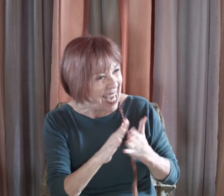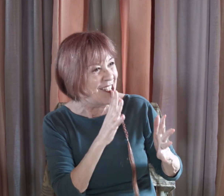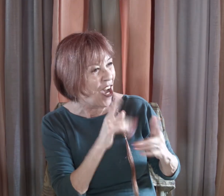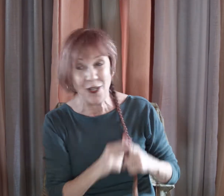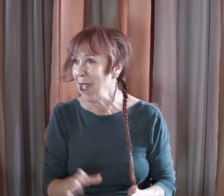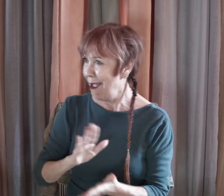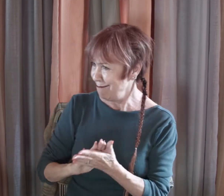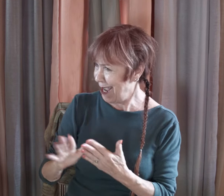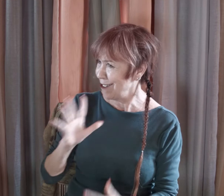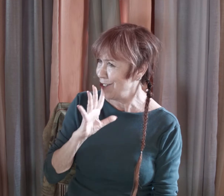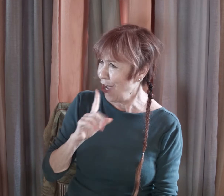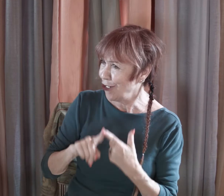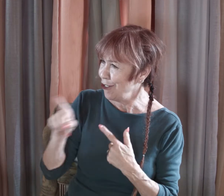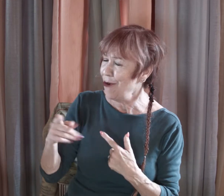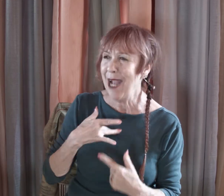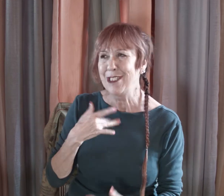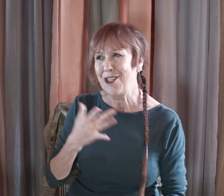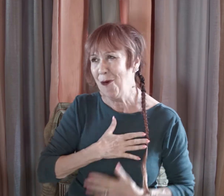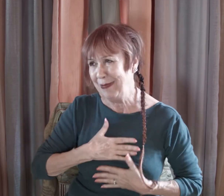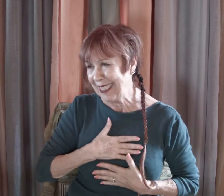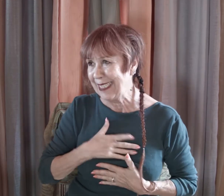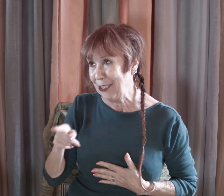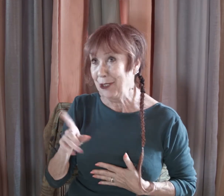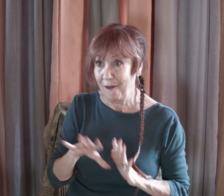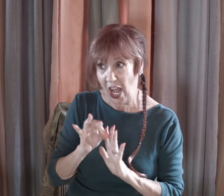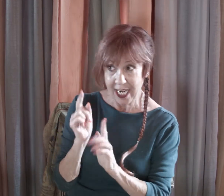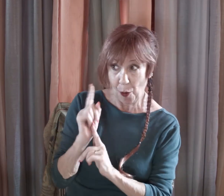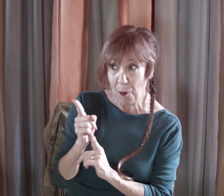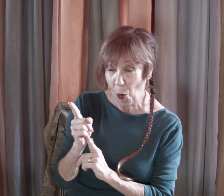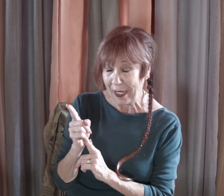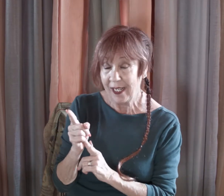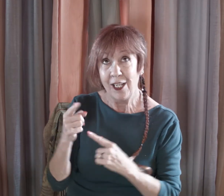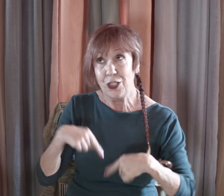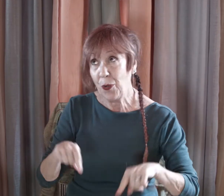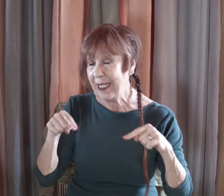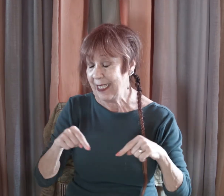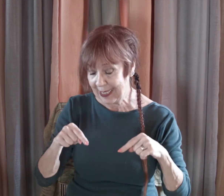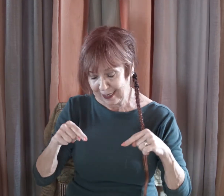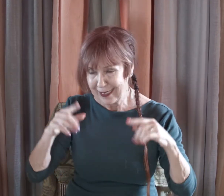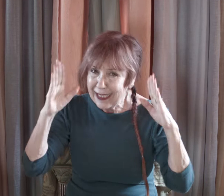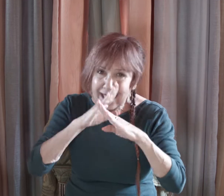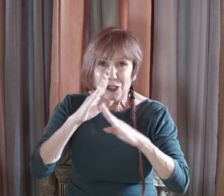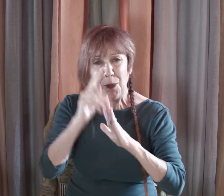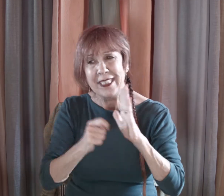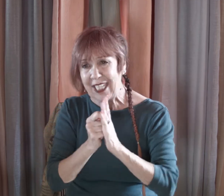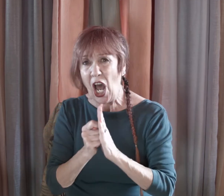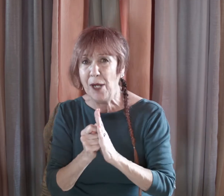Nice to talk to you. Nice to talk to you. I'm so pleased that you could find a moment in this very troubling time